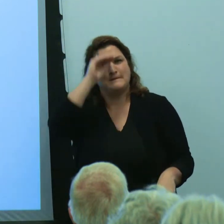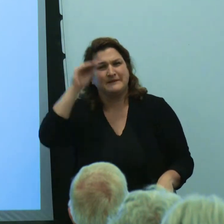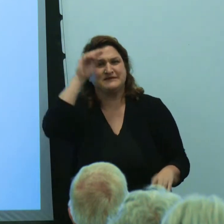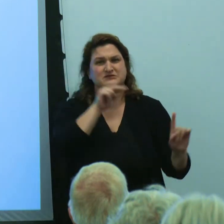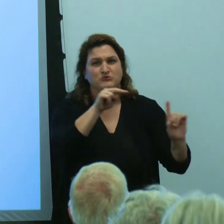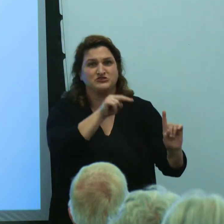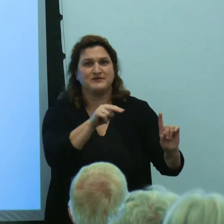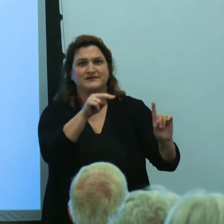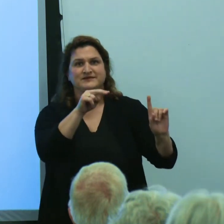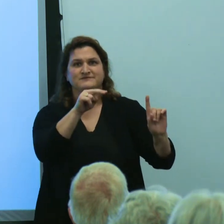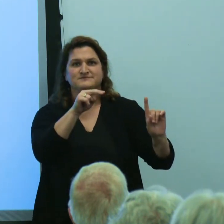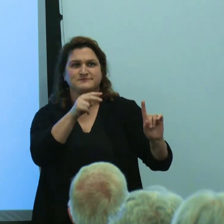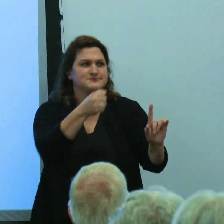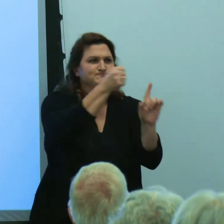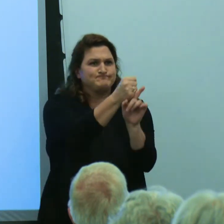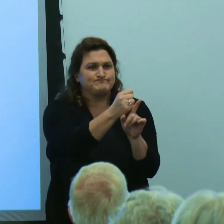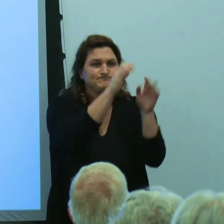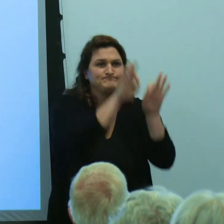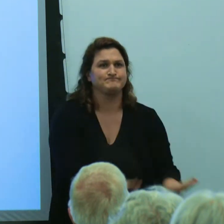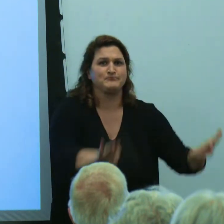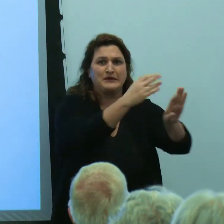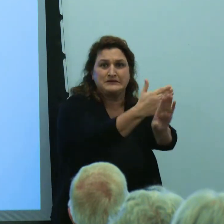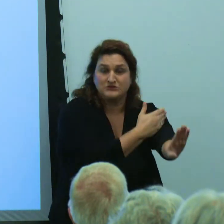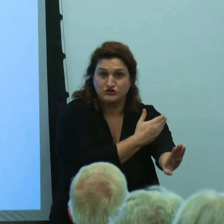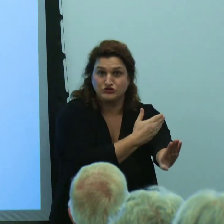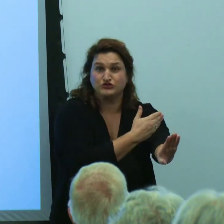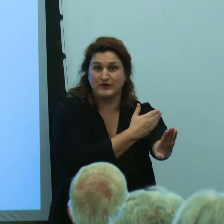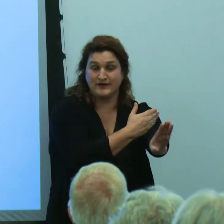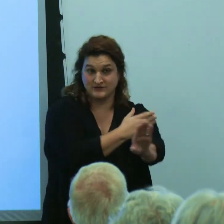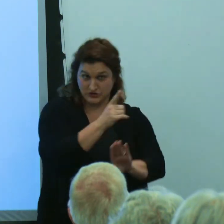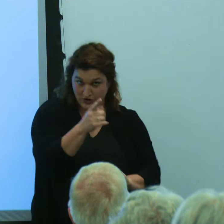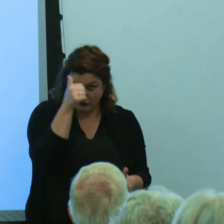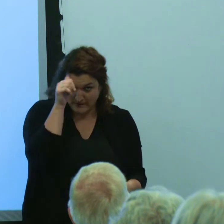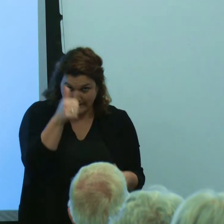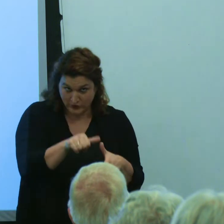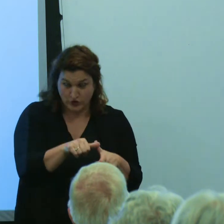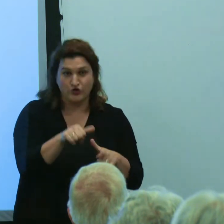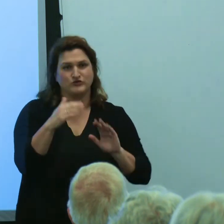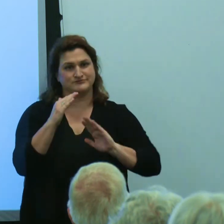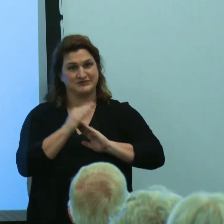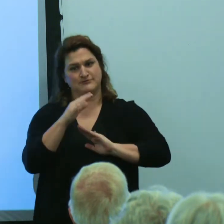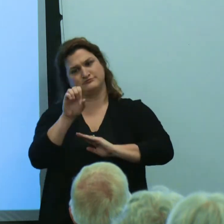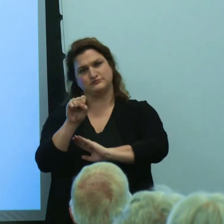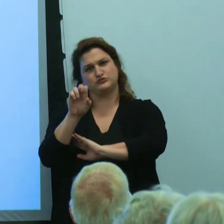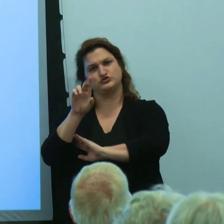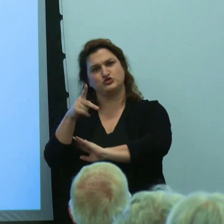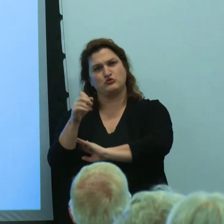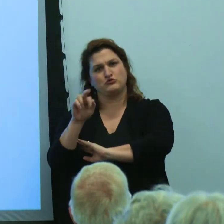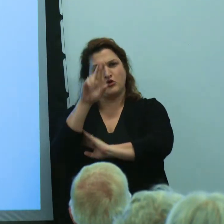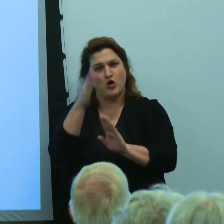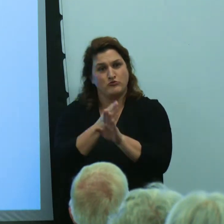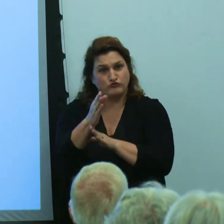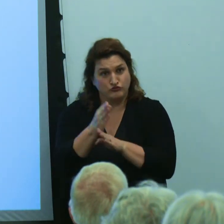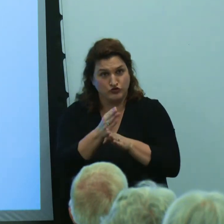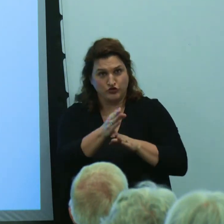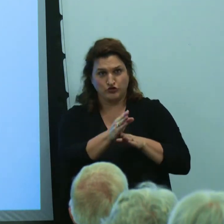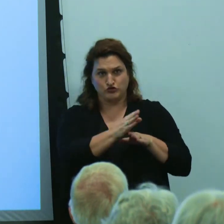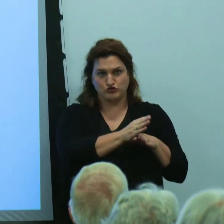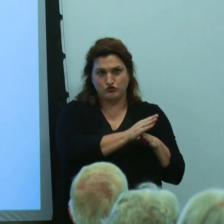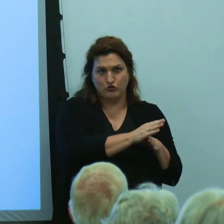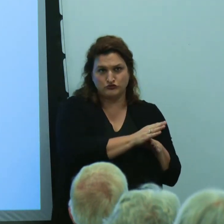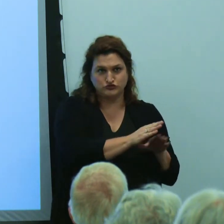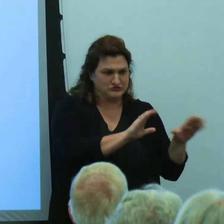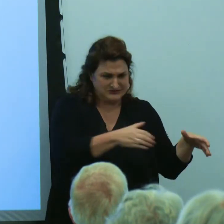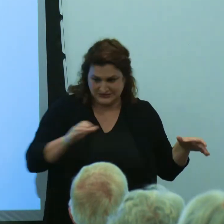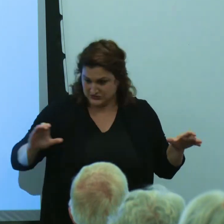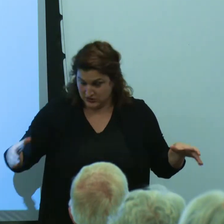when Republicans came to the table, keep in mind supermajority in both chambers, and said, yes, we're ready to put some good rules in